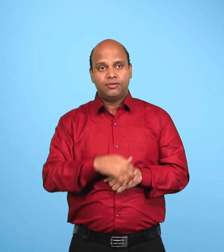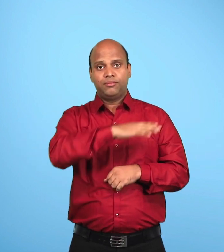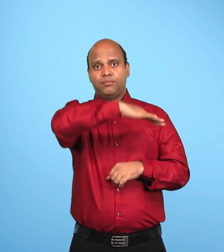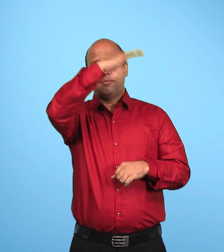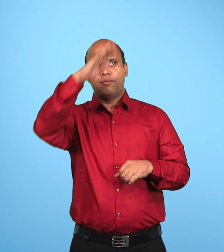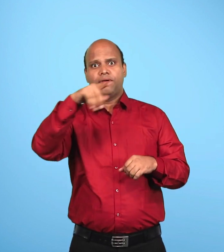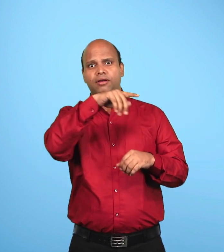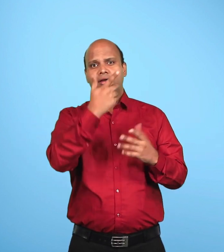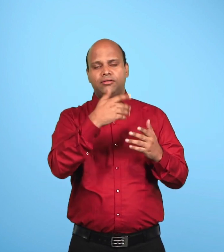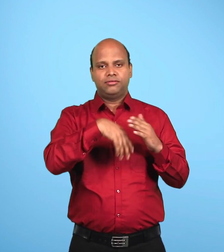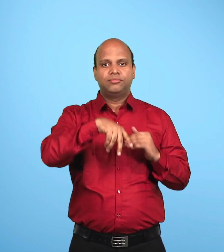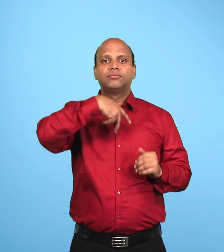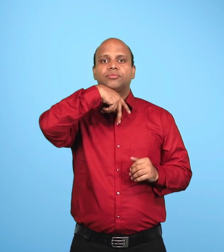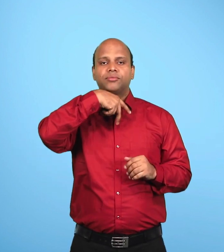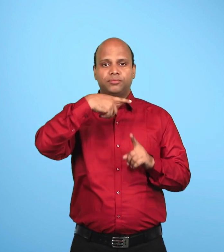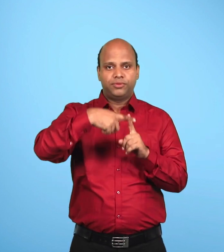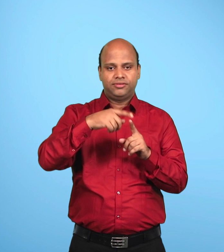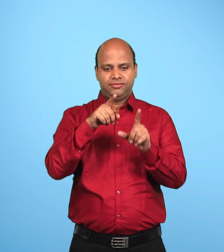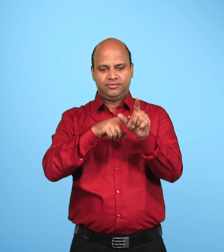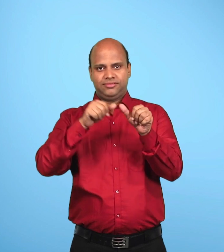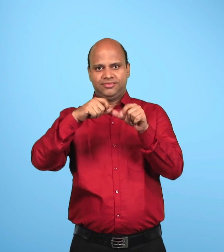The mountains had goats and yak.